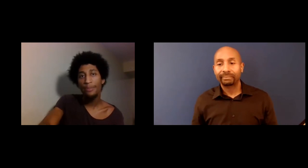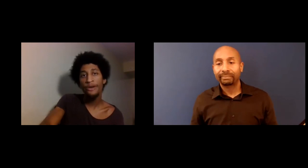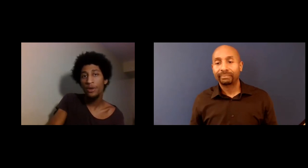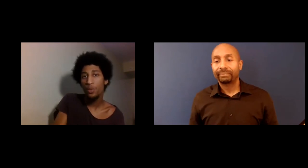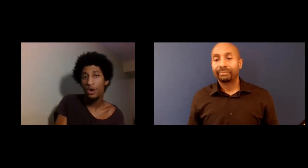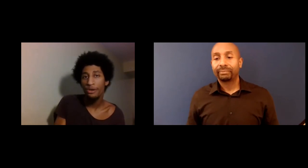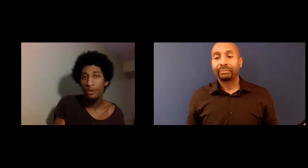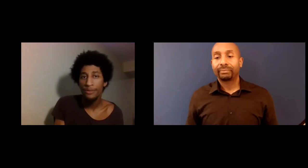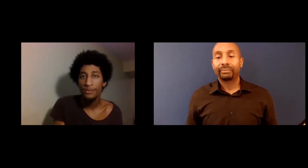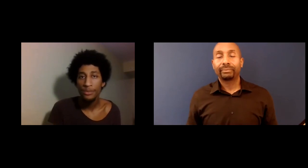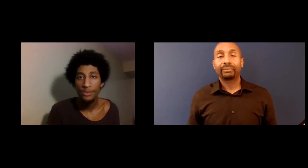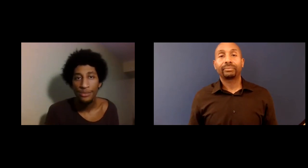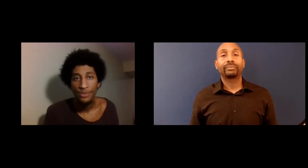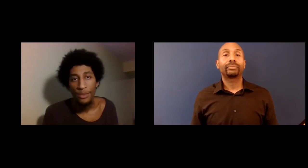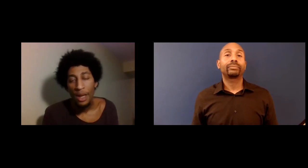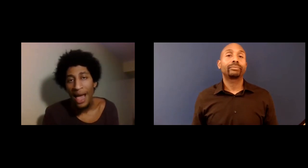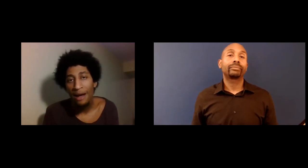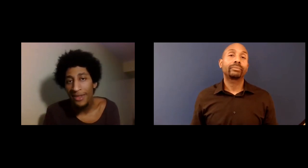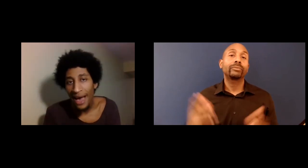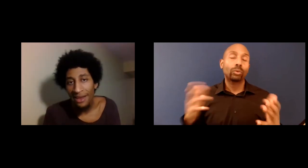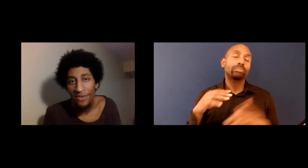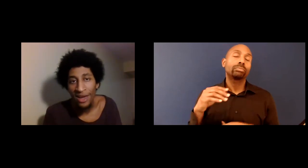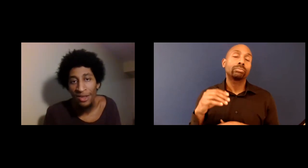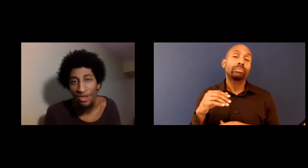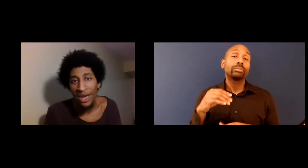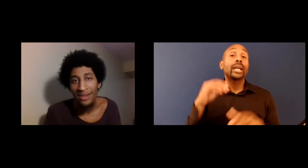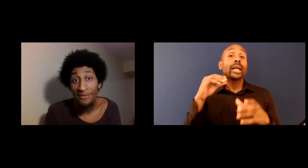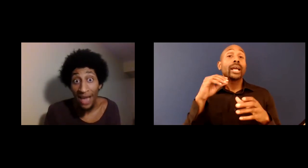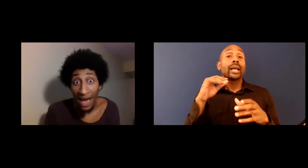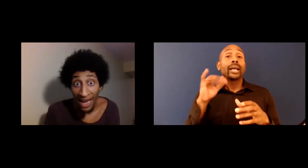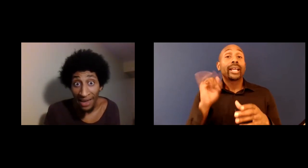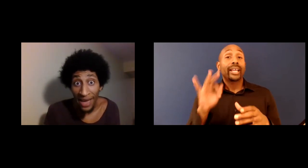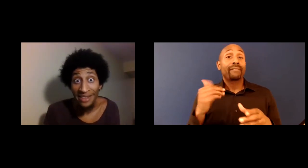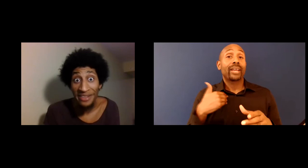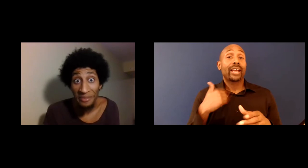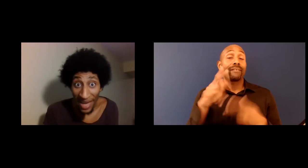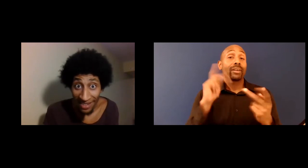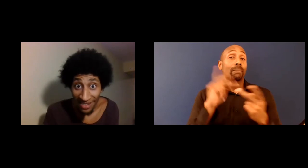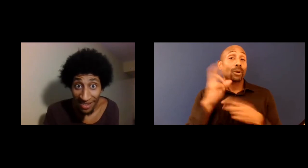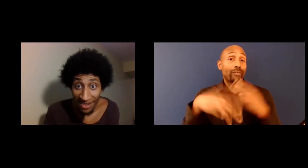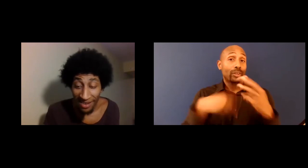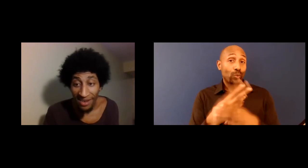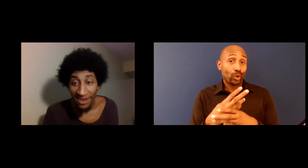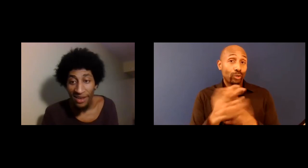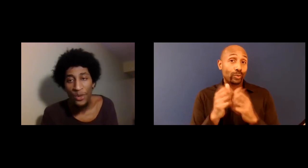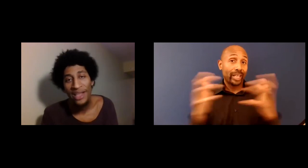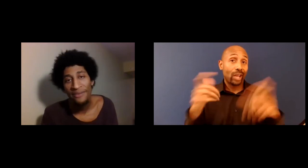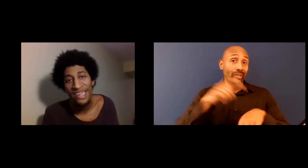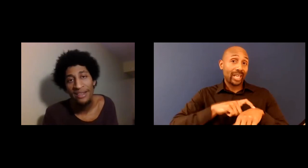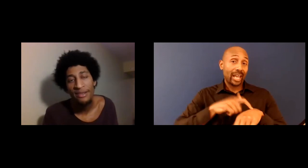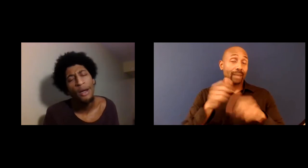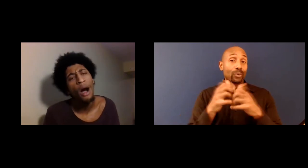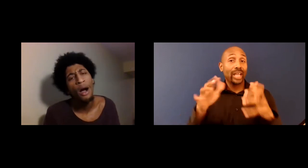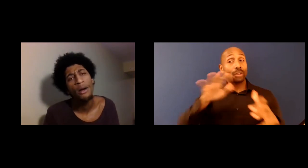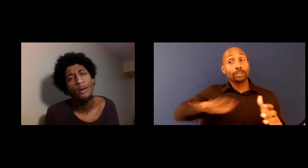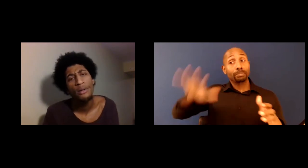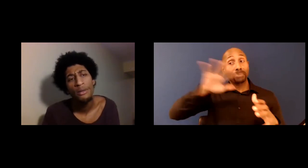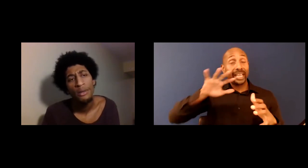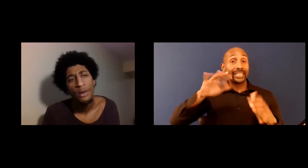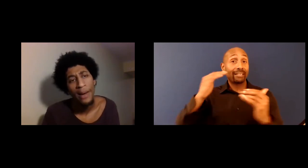In a perfect world, outside of the constraints of time and space, we would have a chance to